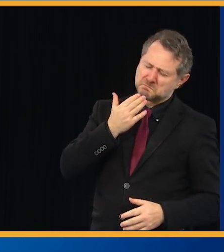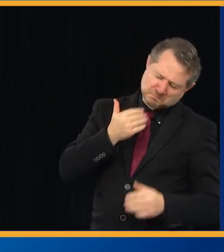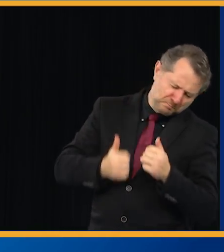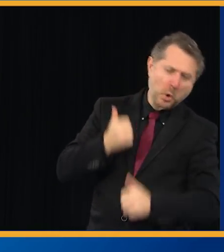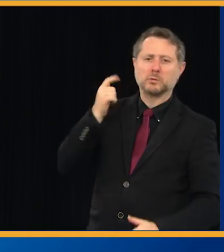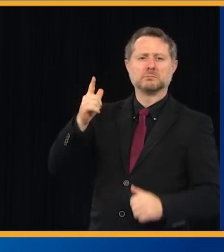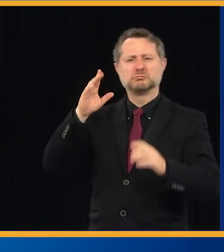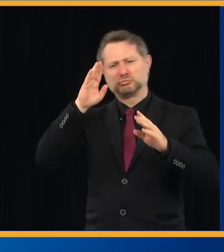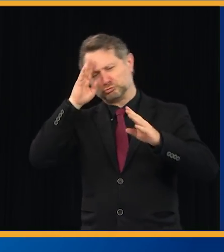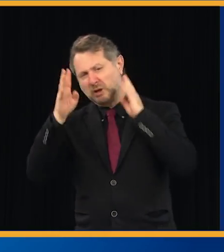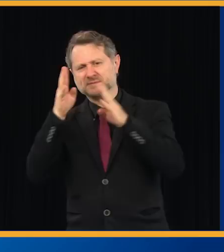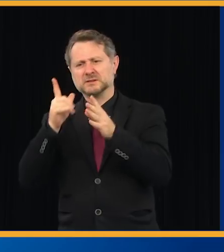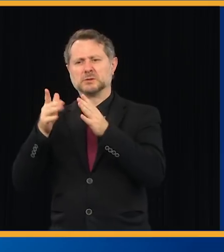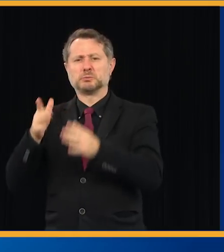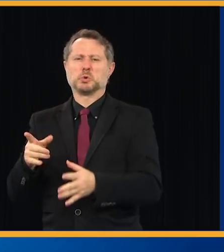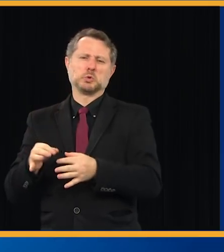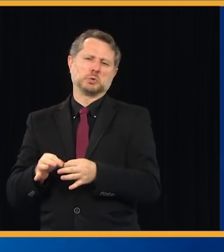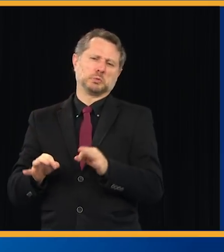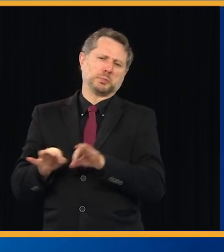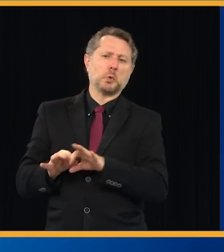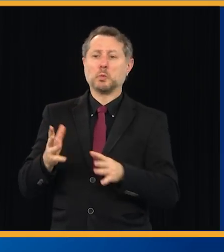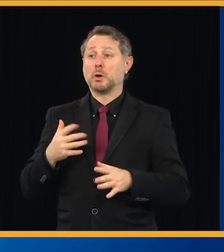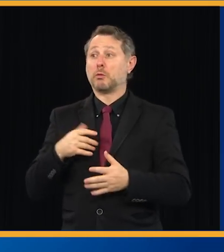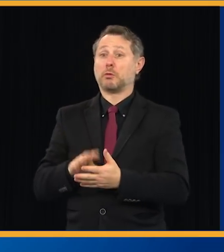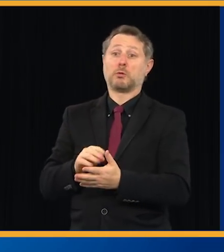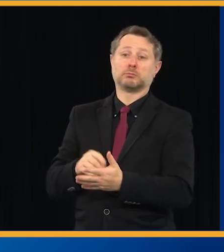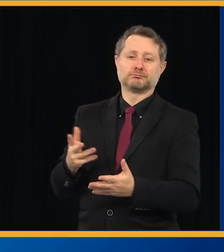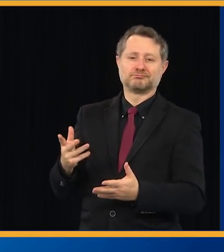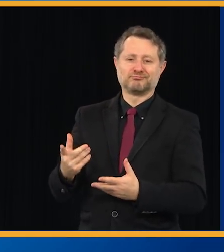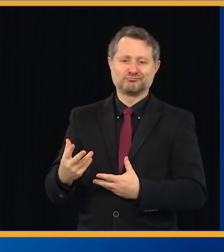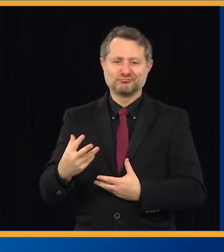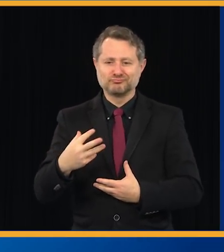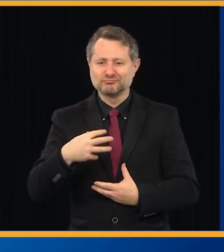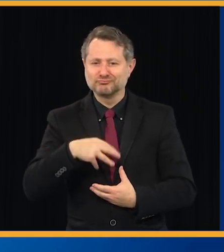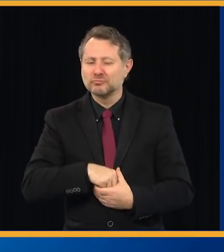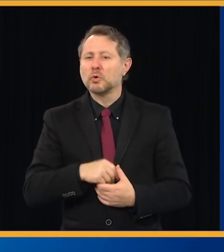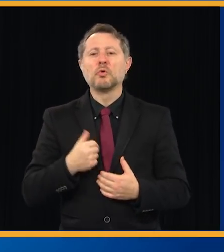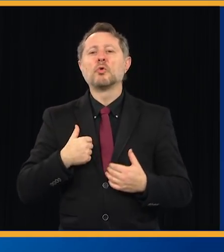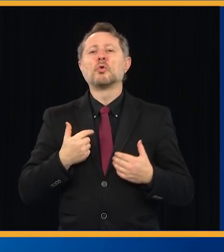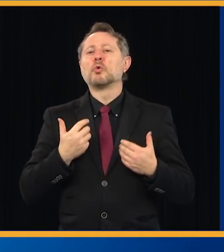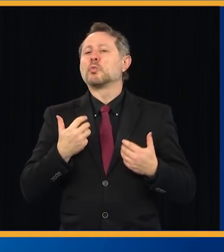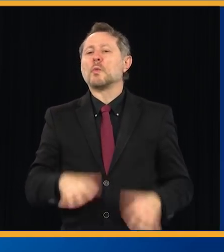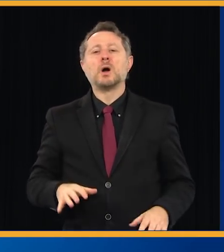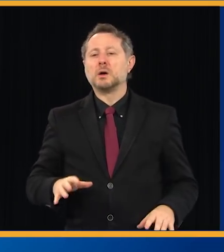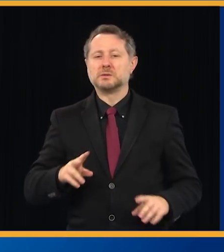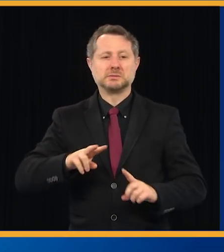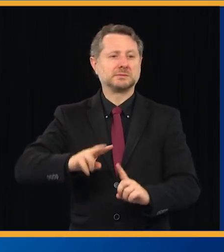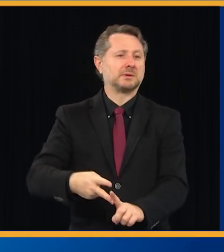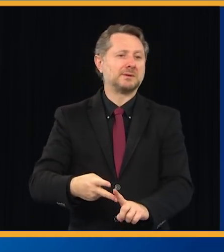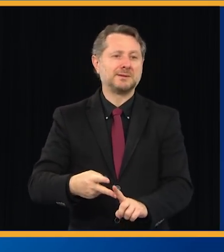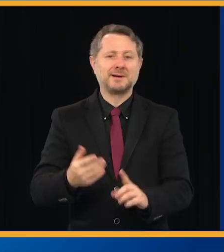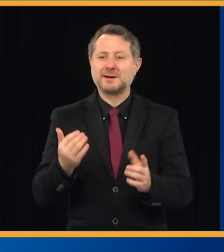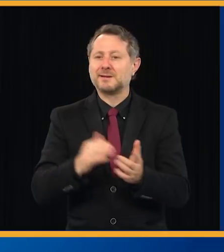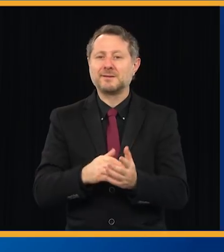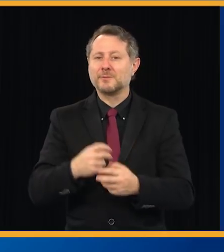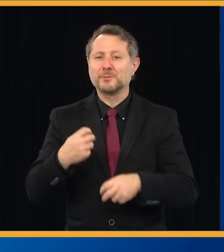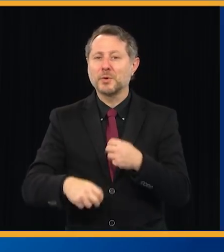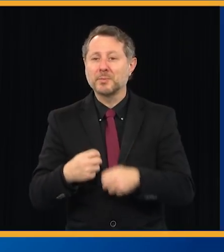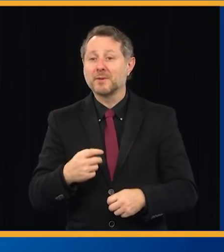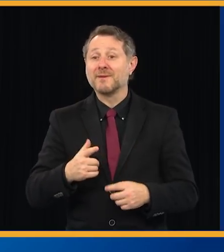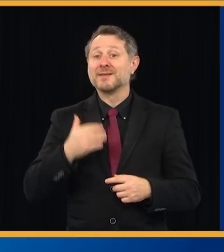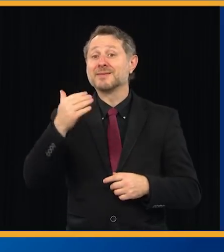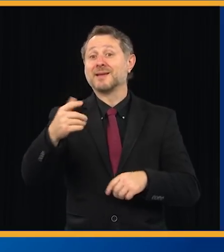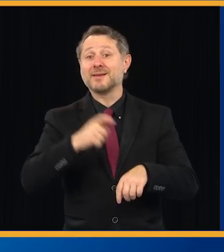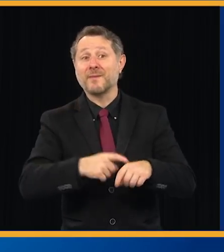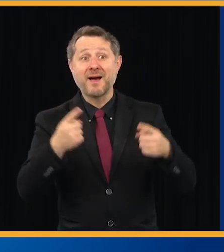this again? So next time something like this happens, we can just open a book and it says, here's what we do, step